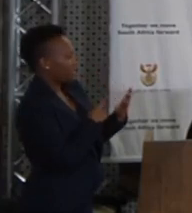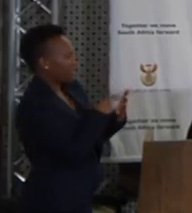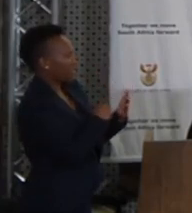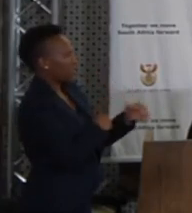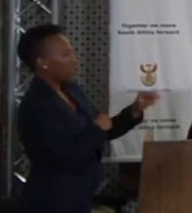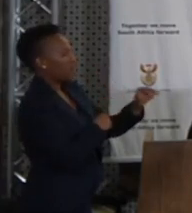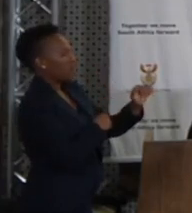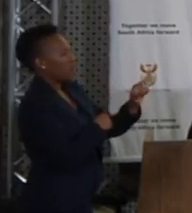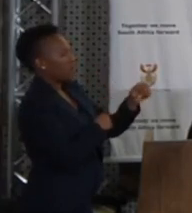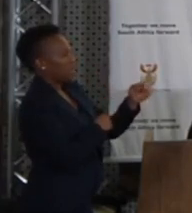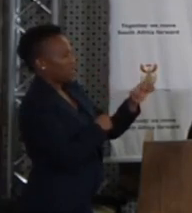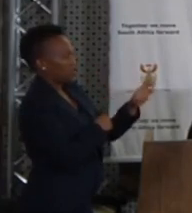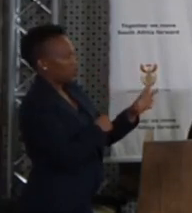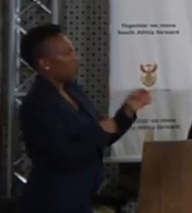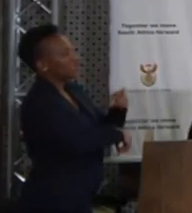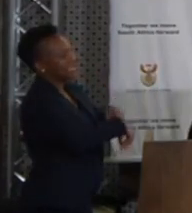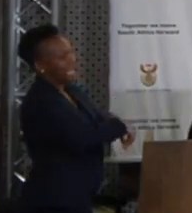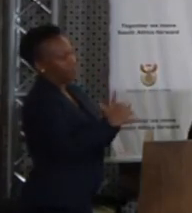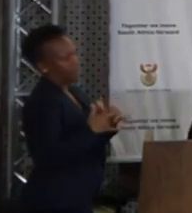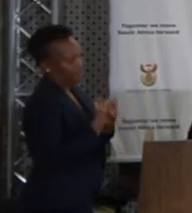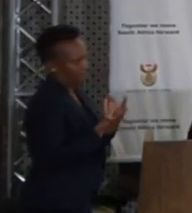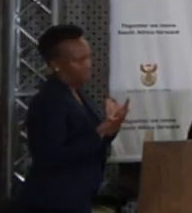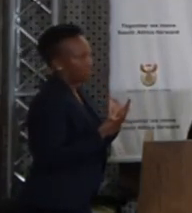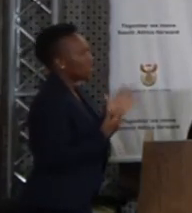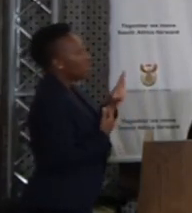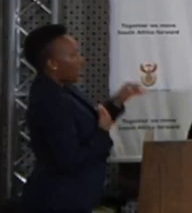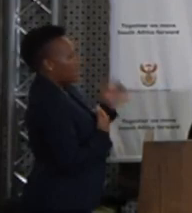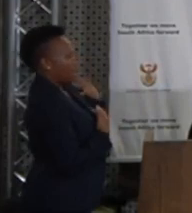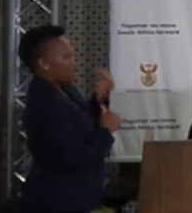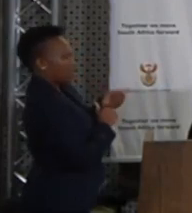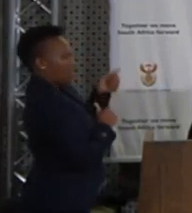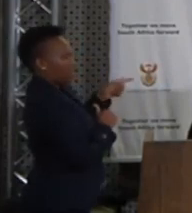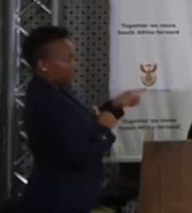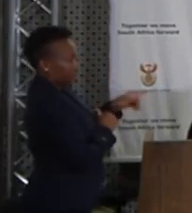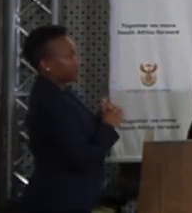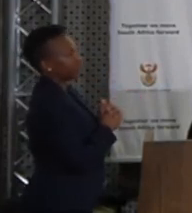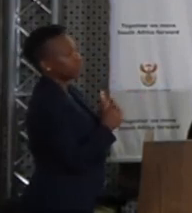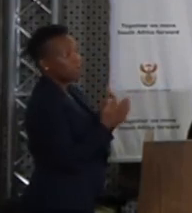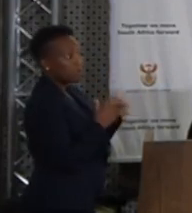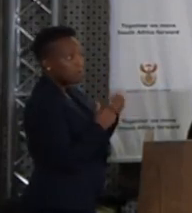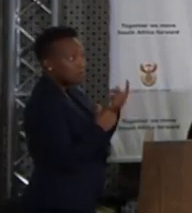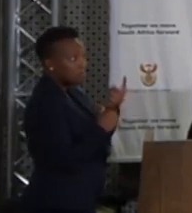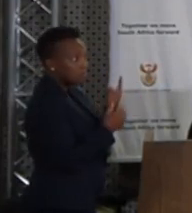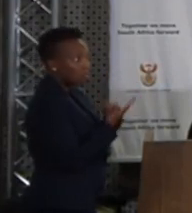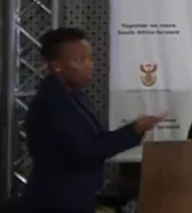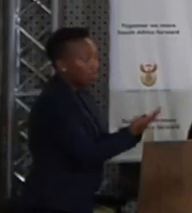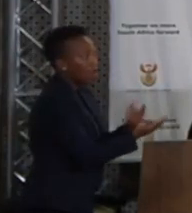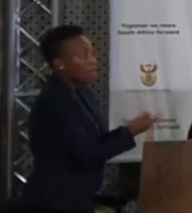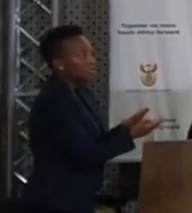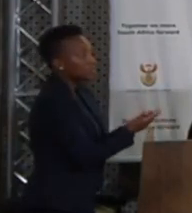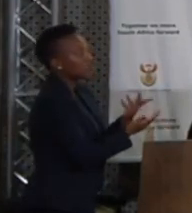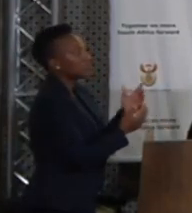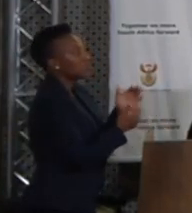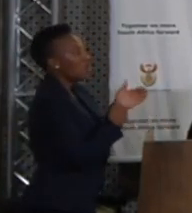Matthew from Times Live, who's asking the Minister of Kokta, have there been any discussions around the possibility of extending the